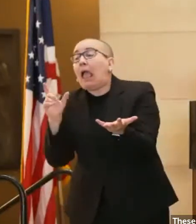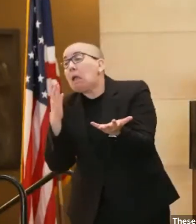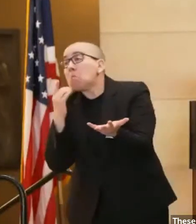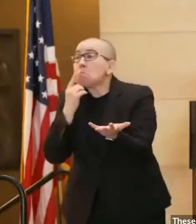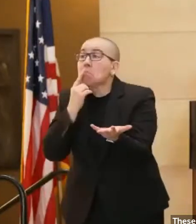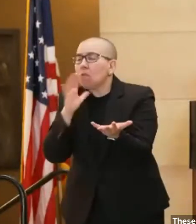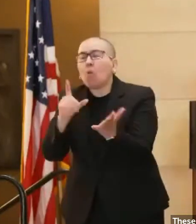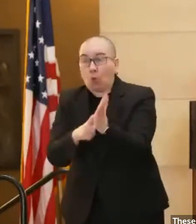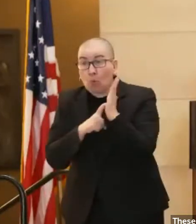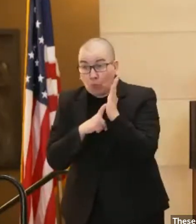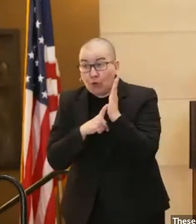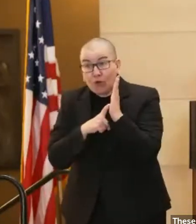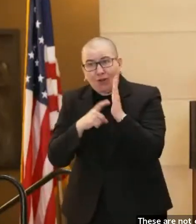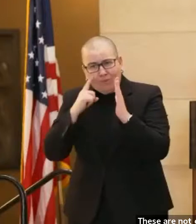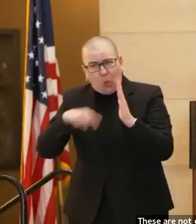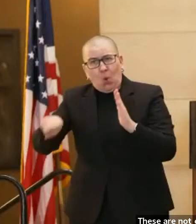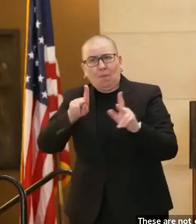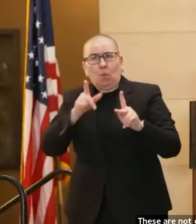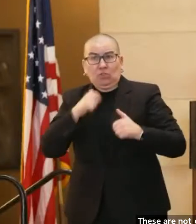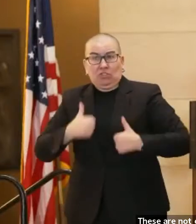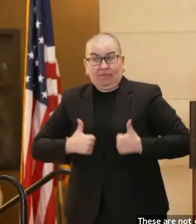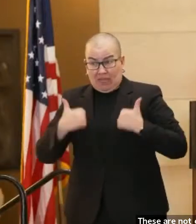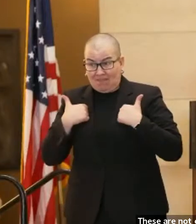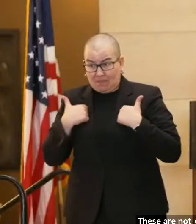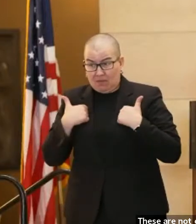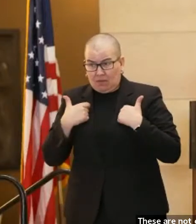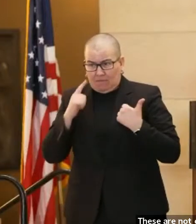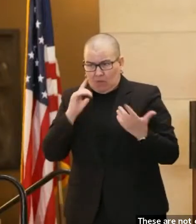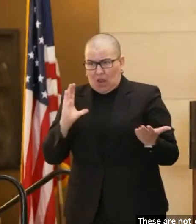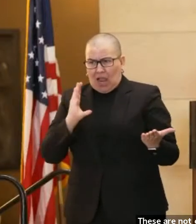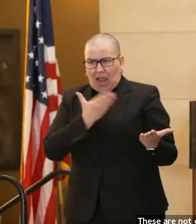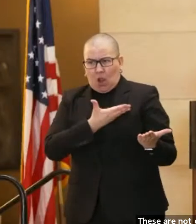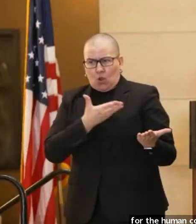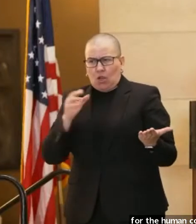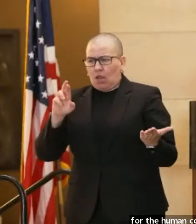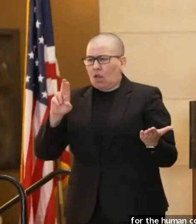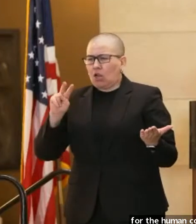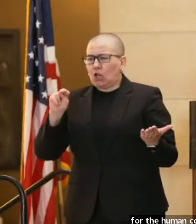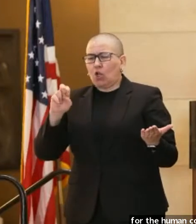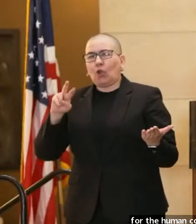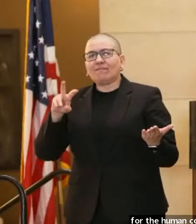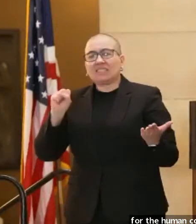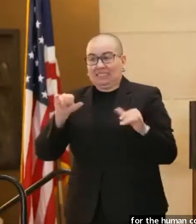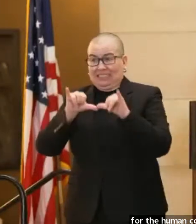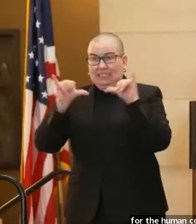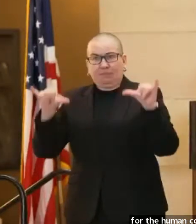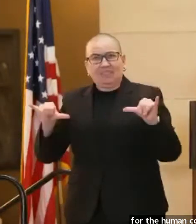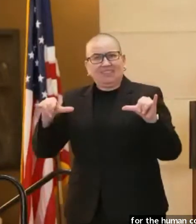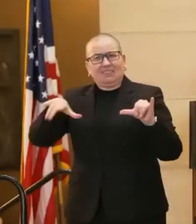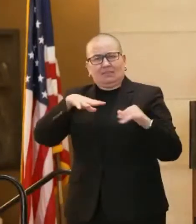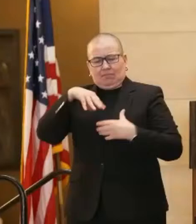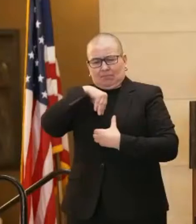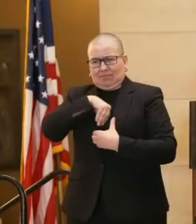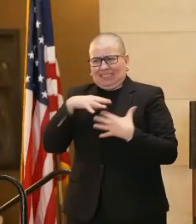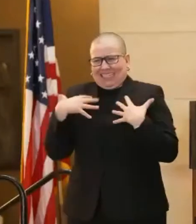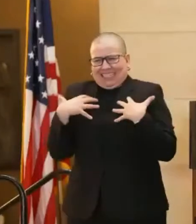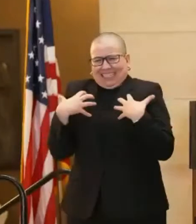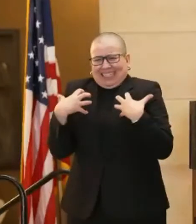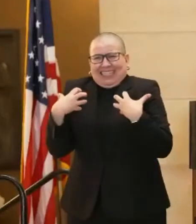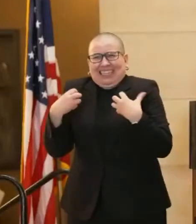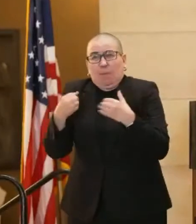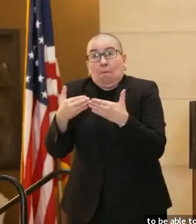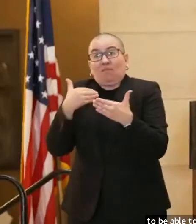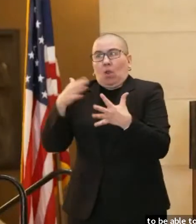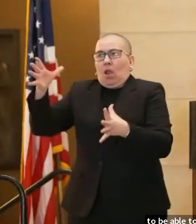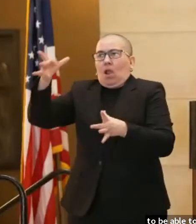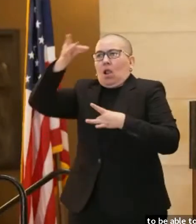condition, for the human nervous system to be able to heal after experiencing an atrocity. And